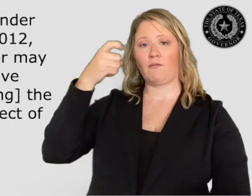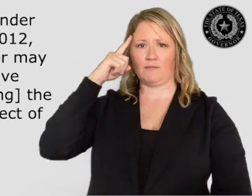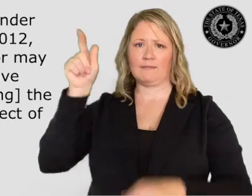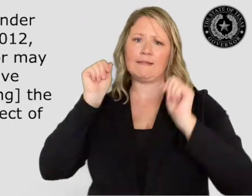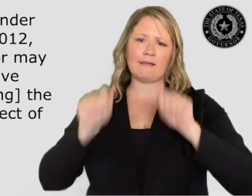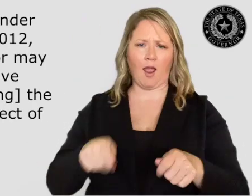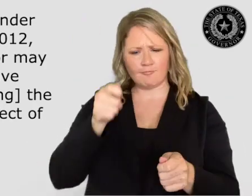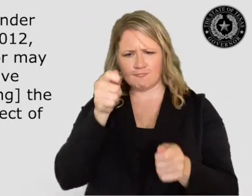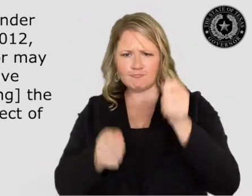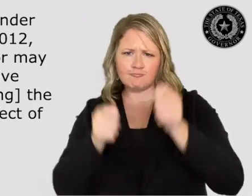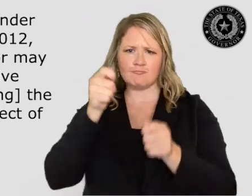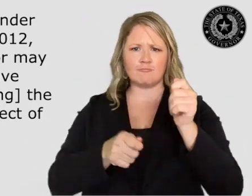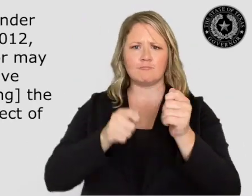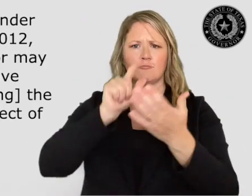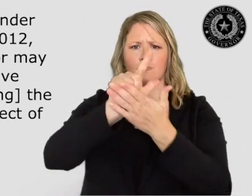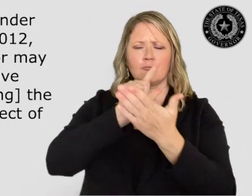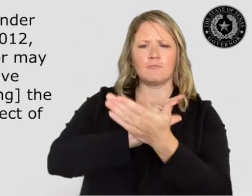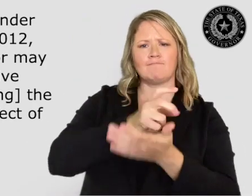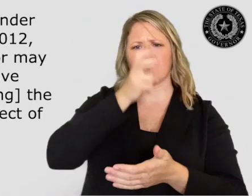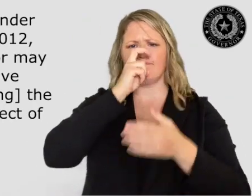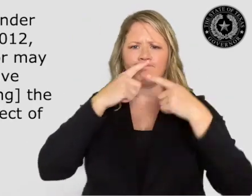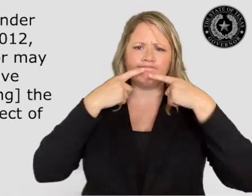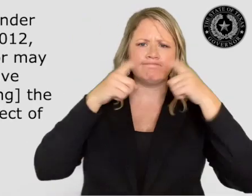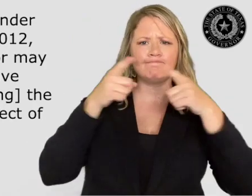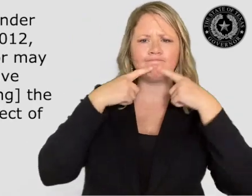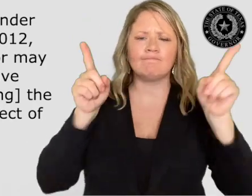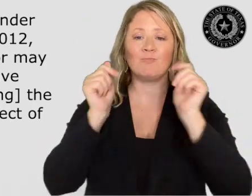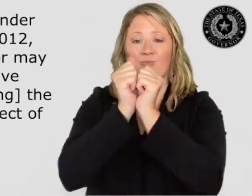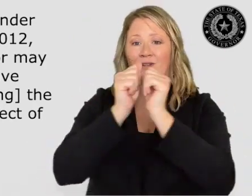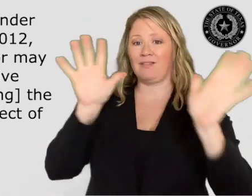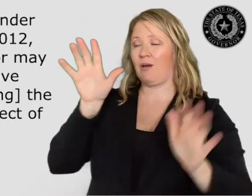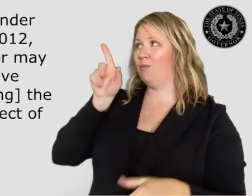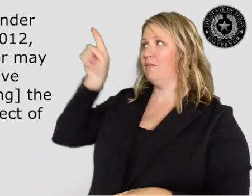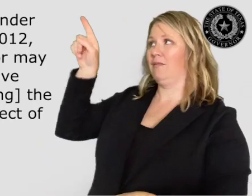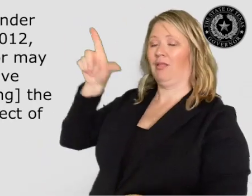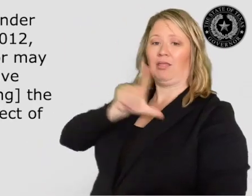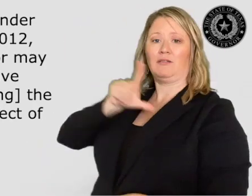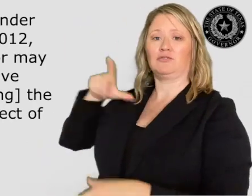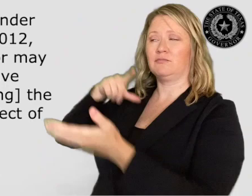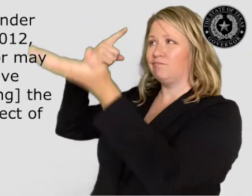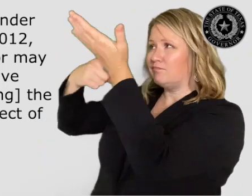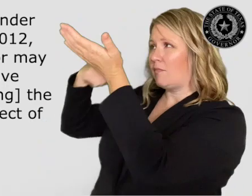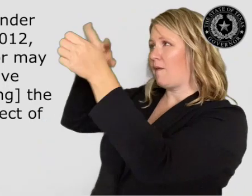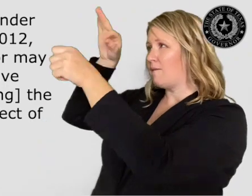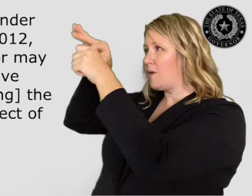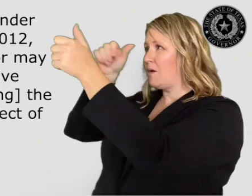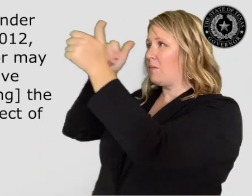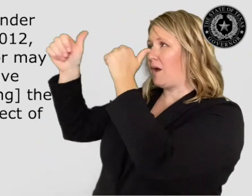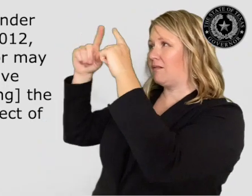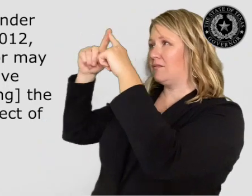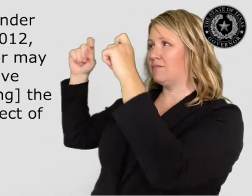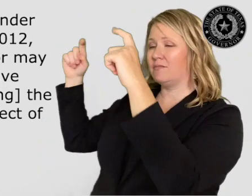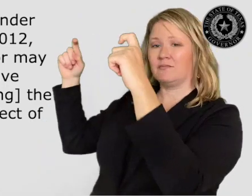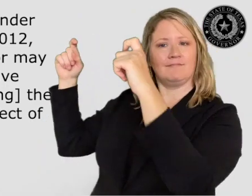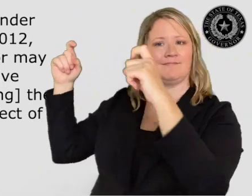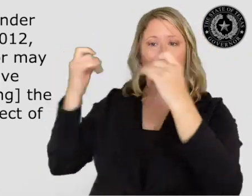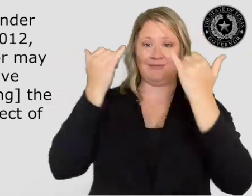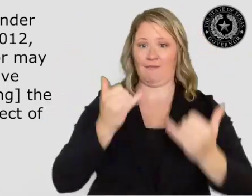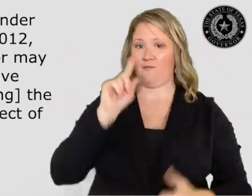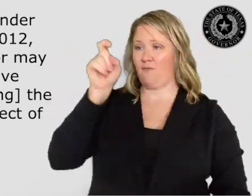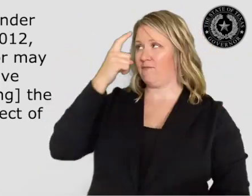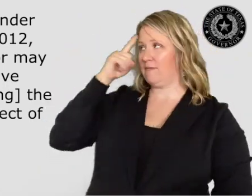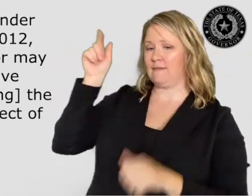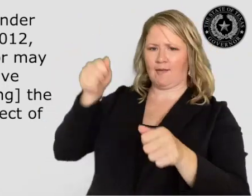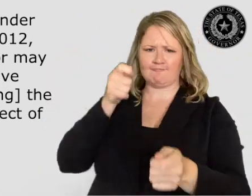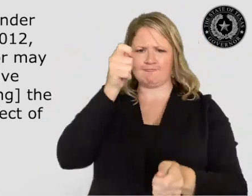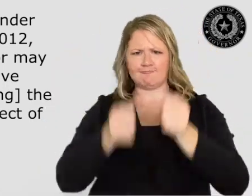418.012, the governor may issue executive orders having the force and effect of law, and